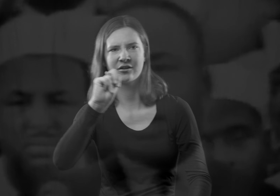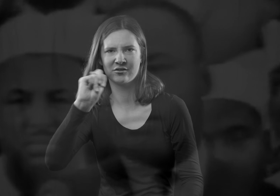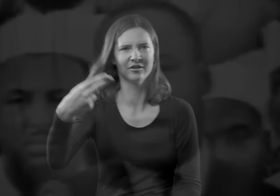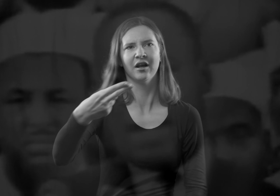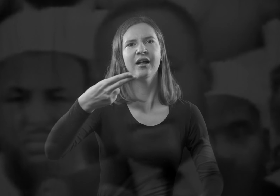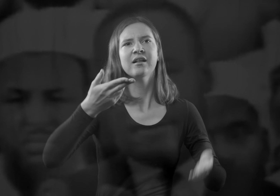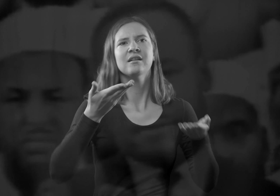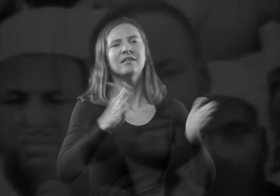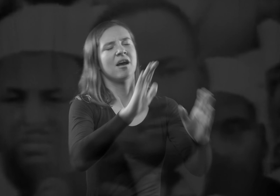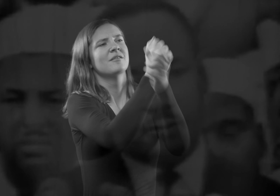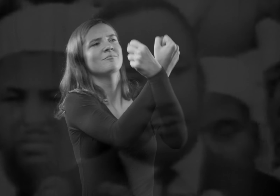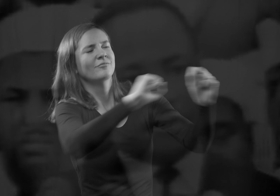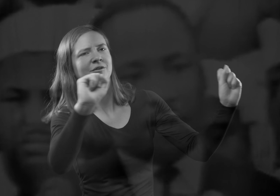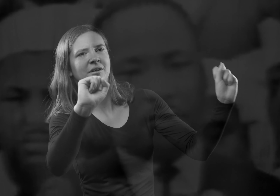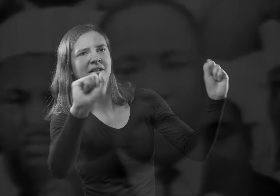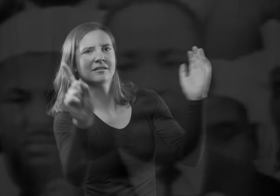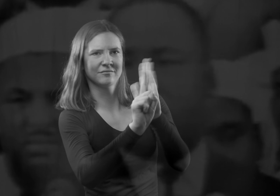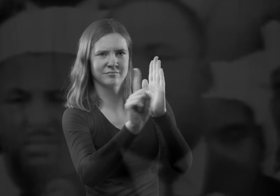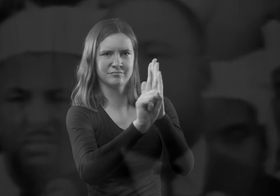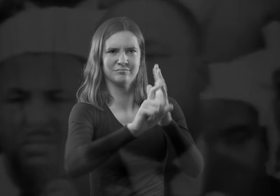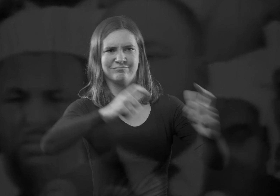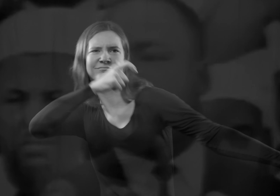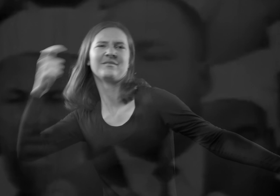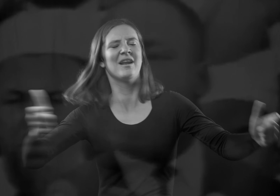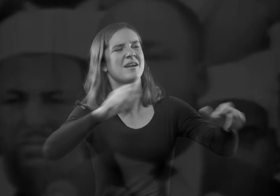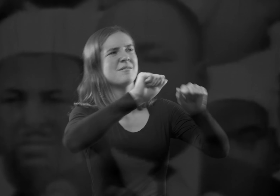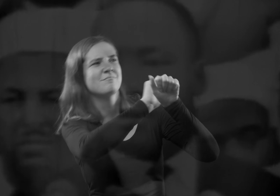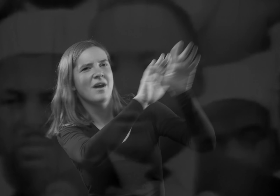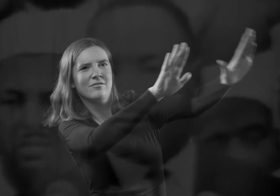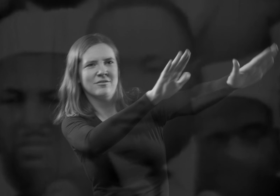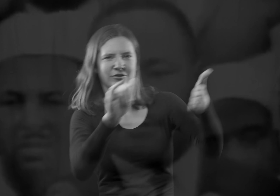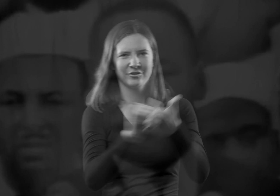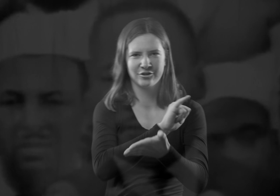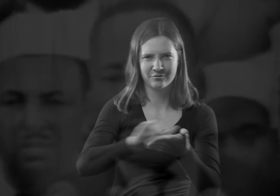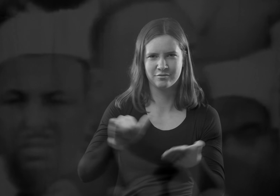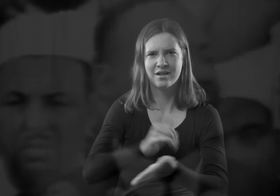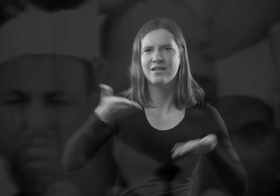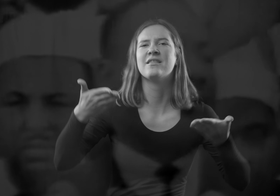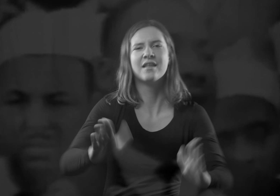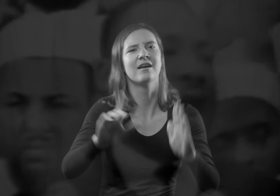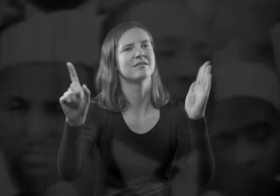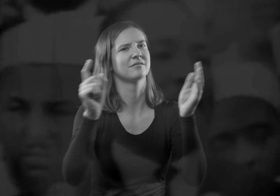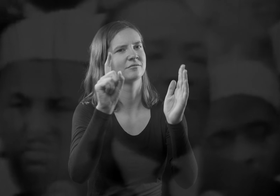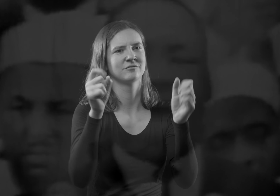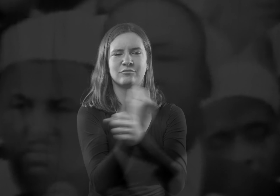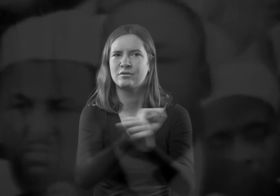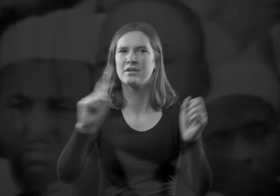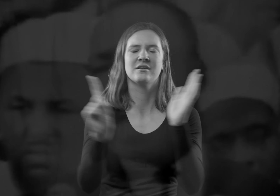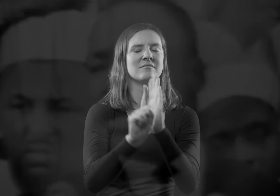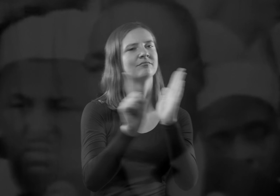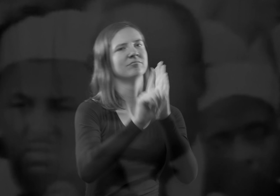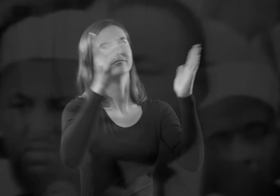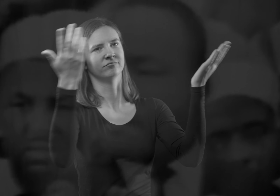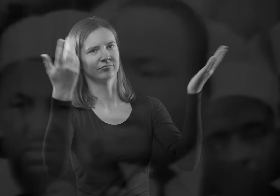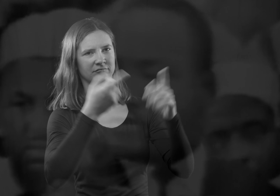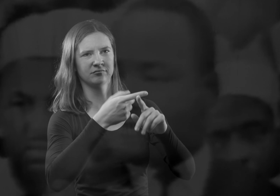freedom ring. From the mighty mountains of New York, let freedom ring. From the heightening Alleghenies of